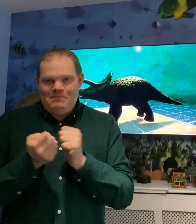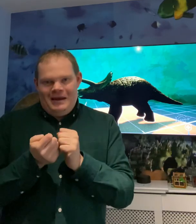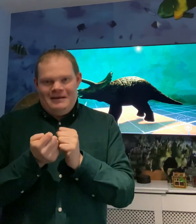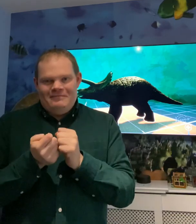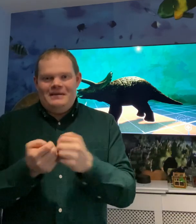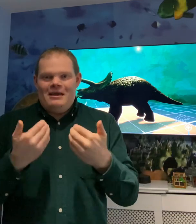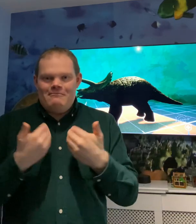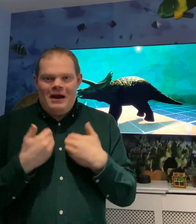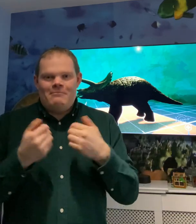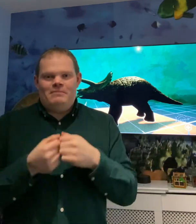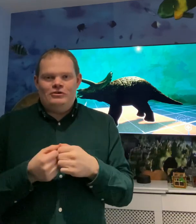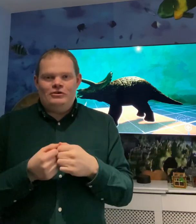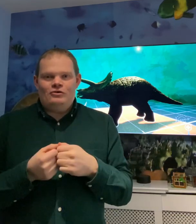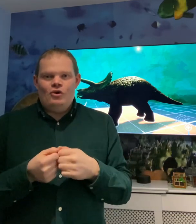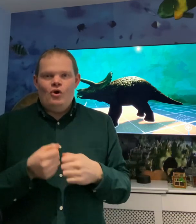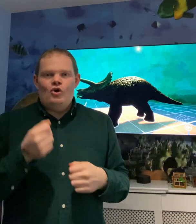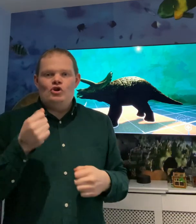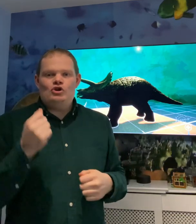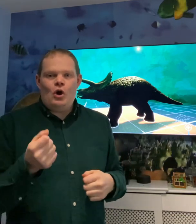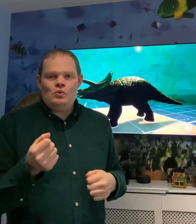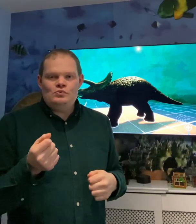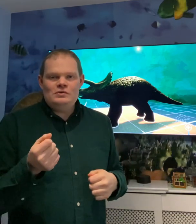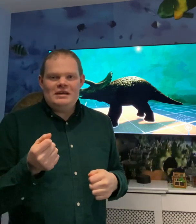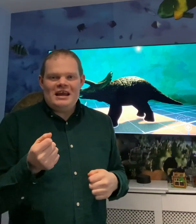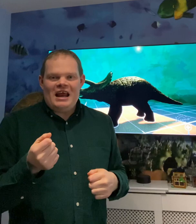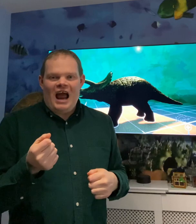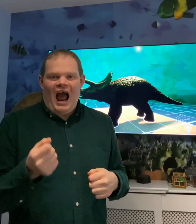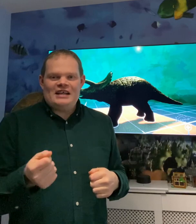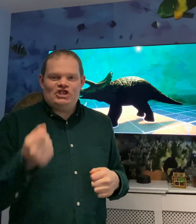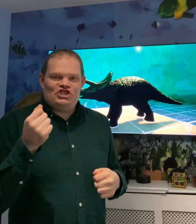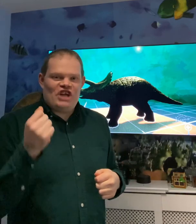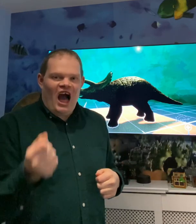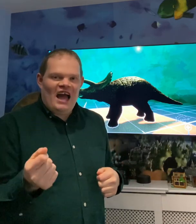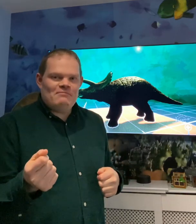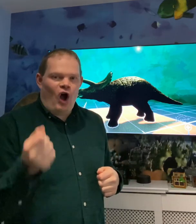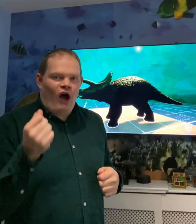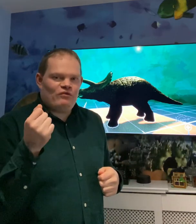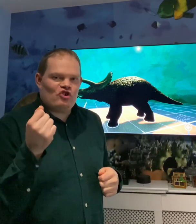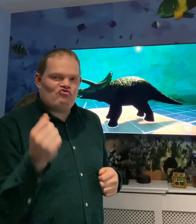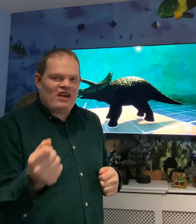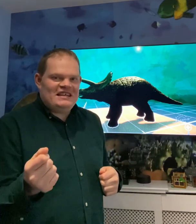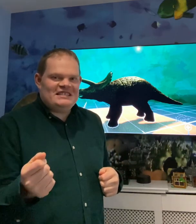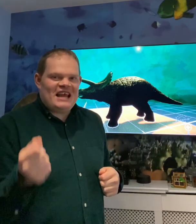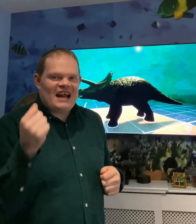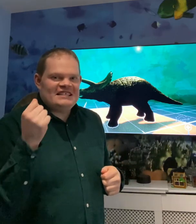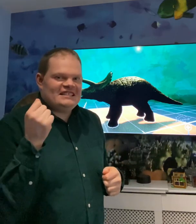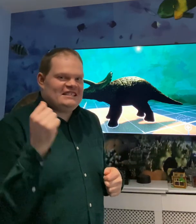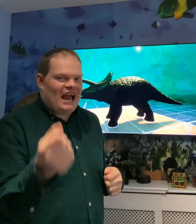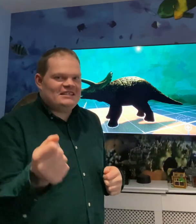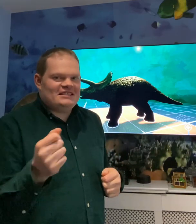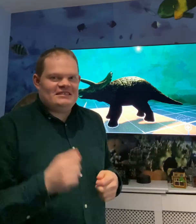agreeably, in my opinion, known as the time of the Great